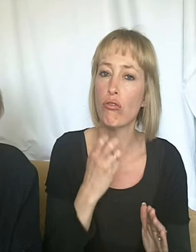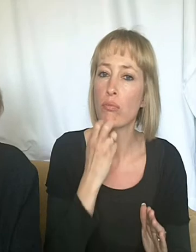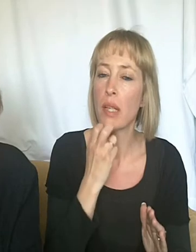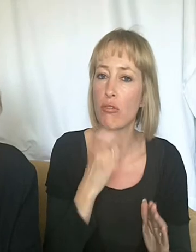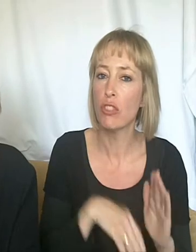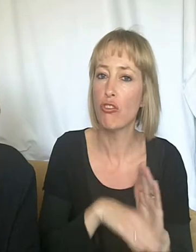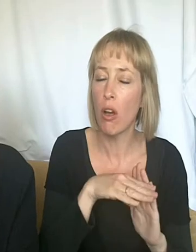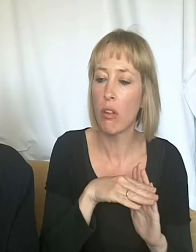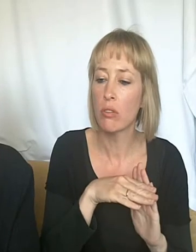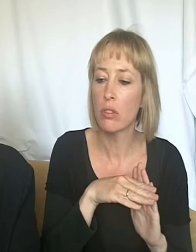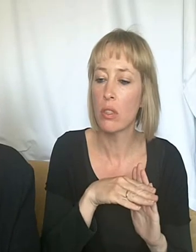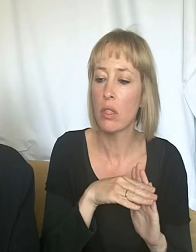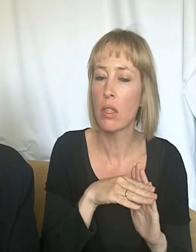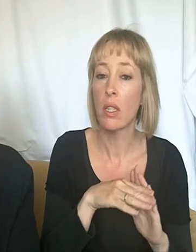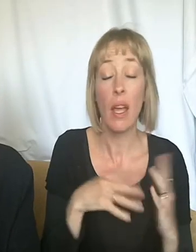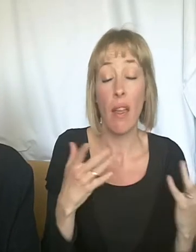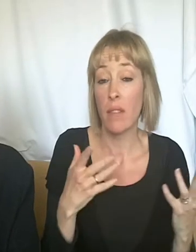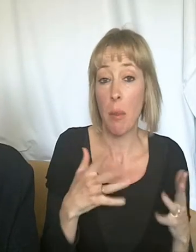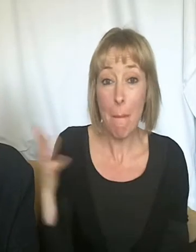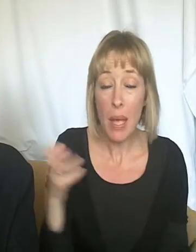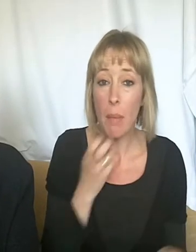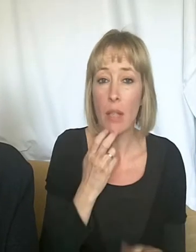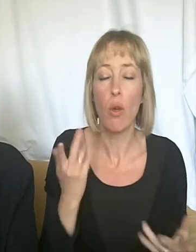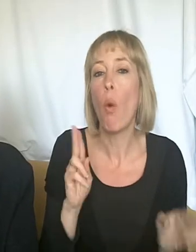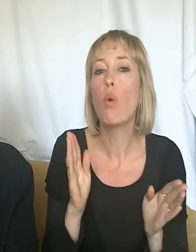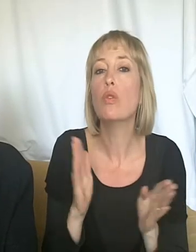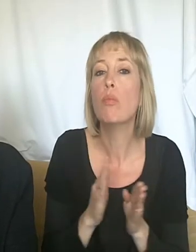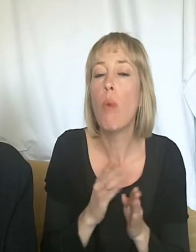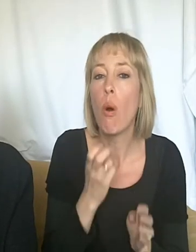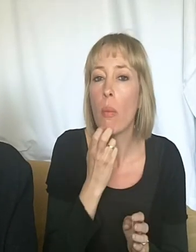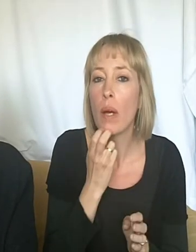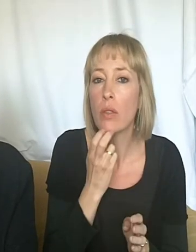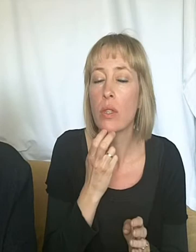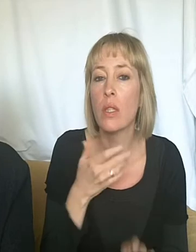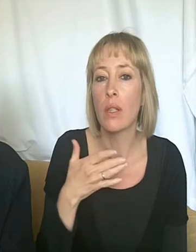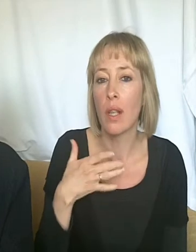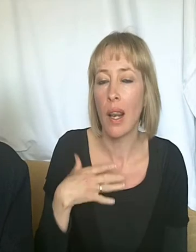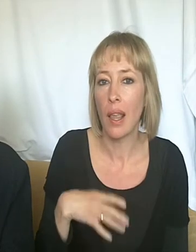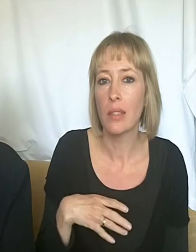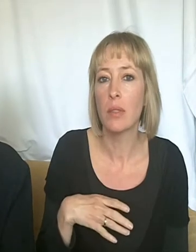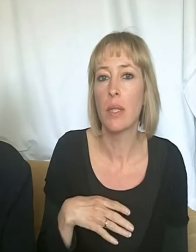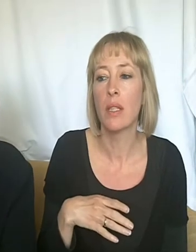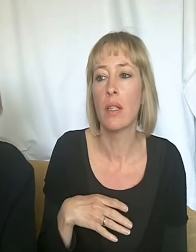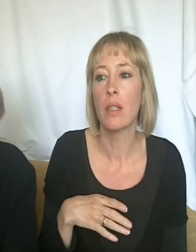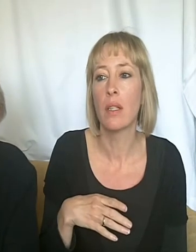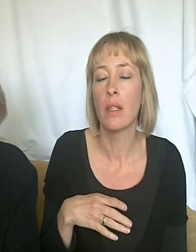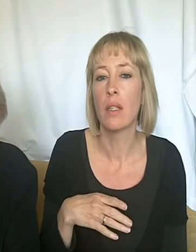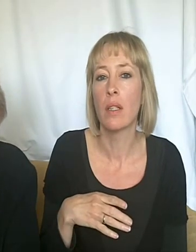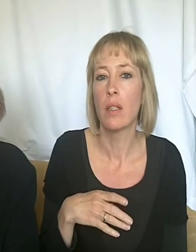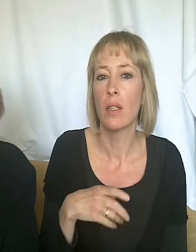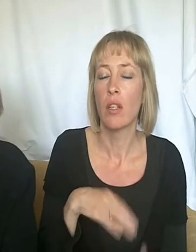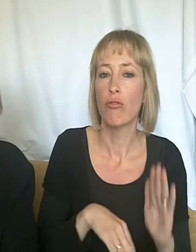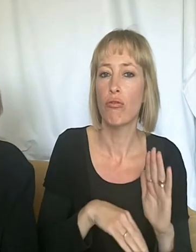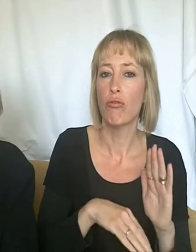battery, whether it's a big battery or a small battery, it really needs to be charged in a